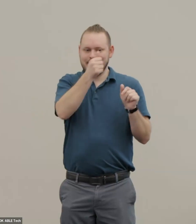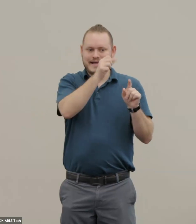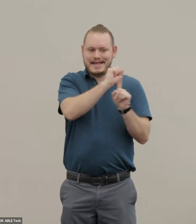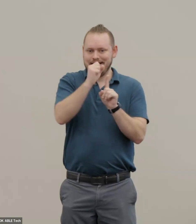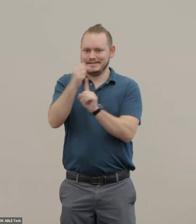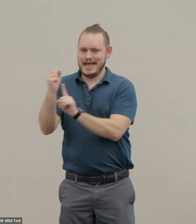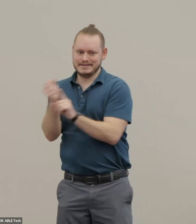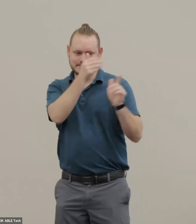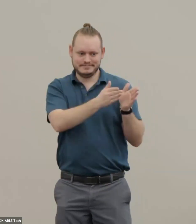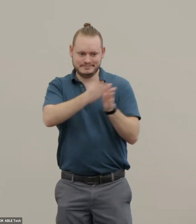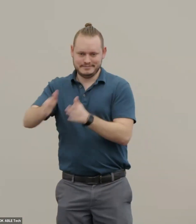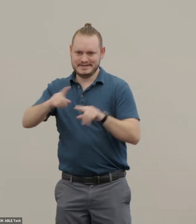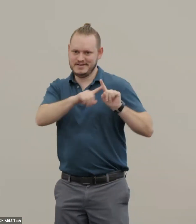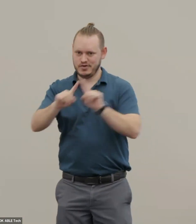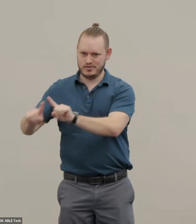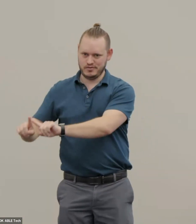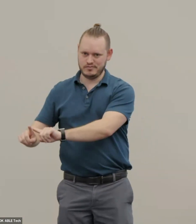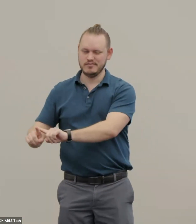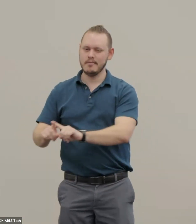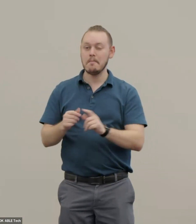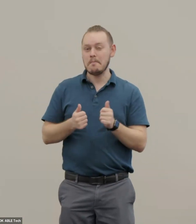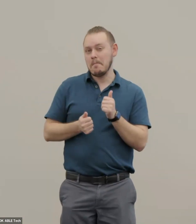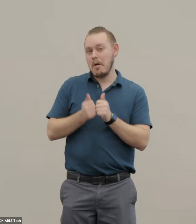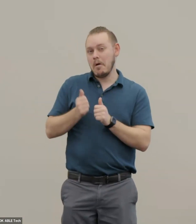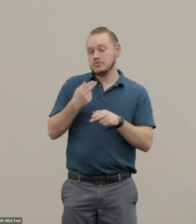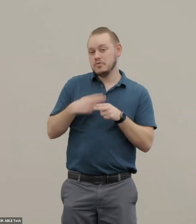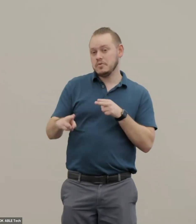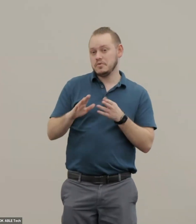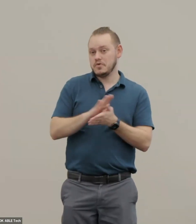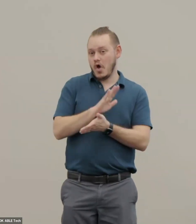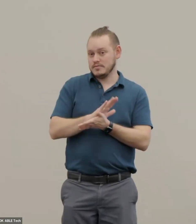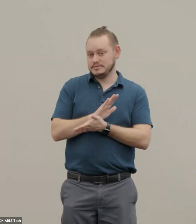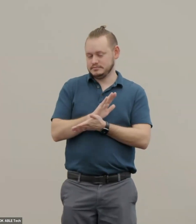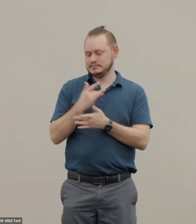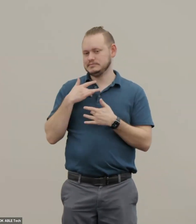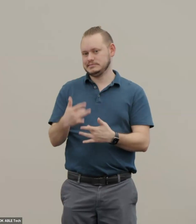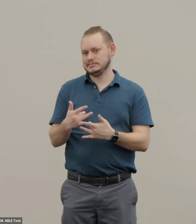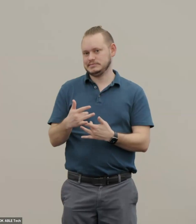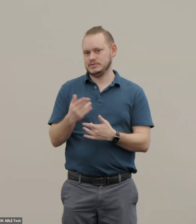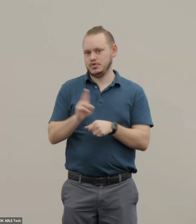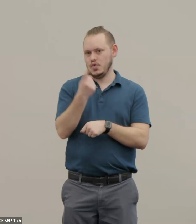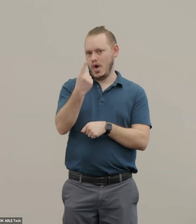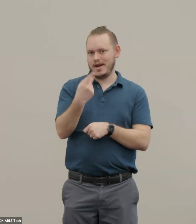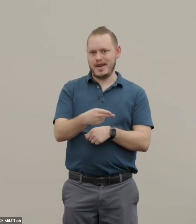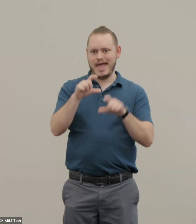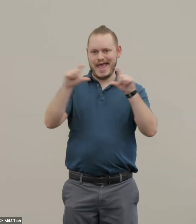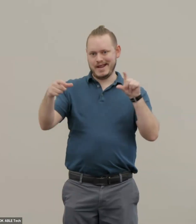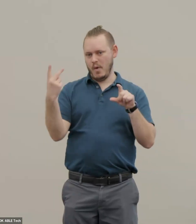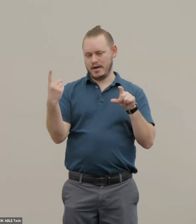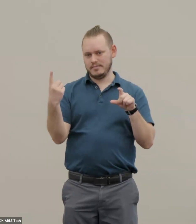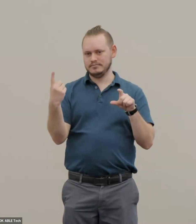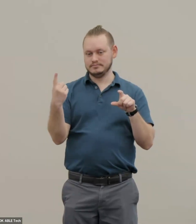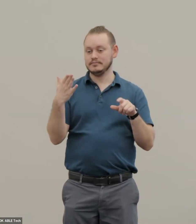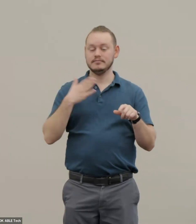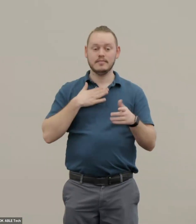case-by-case basis, right? I would say in most shorter documents, I typically only have one H1. But as